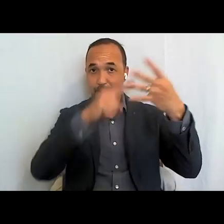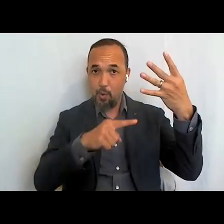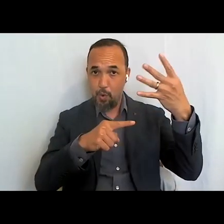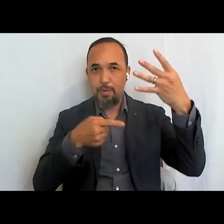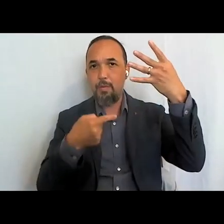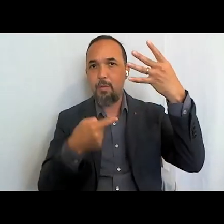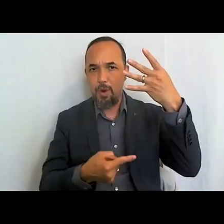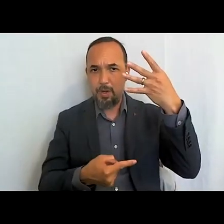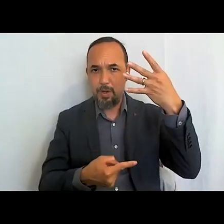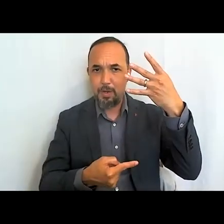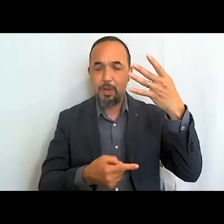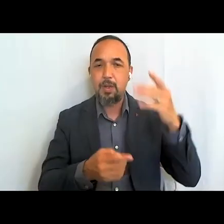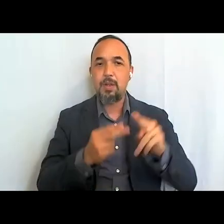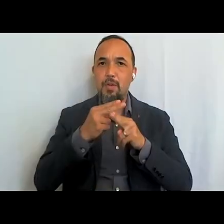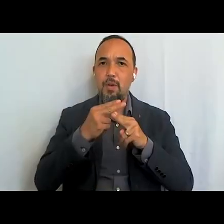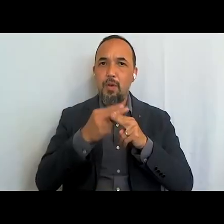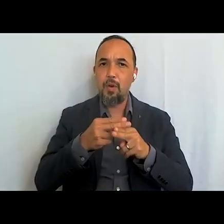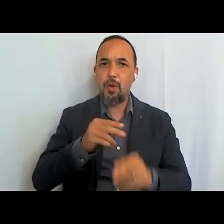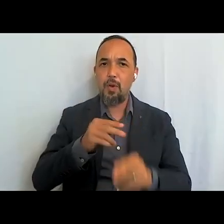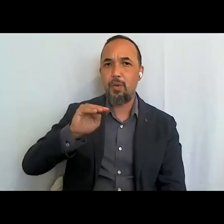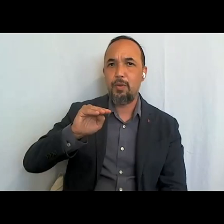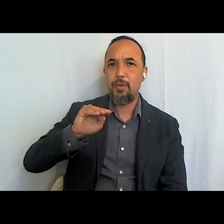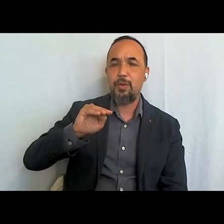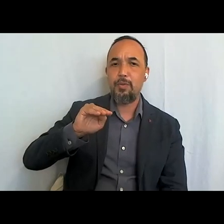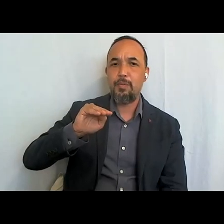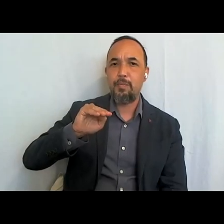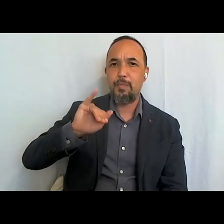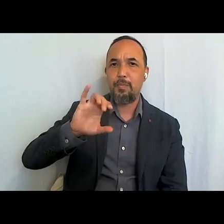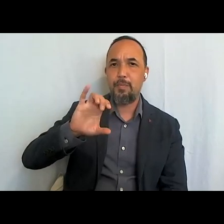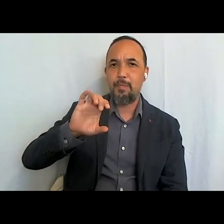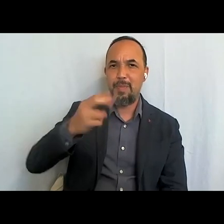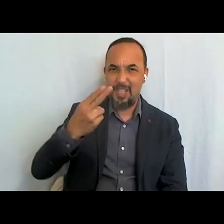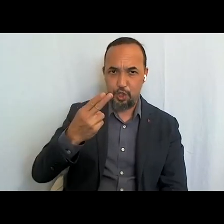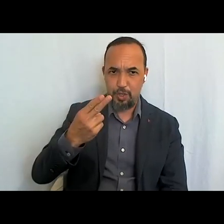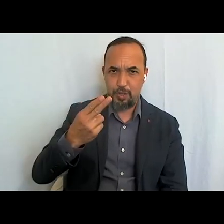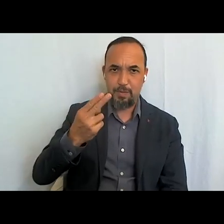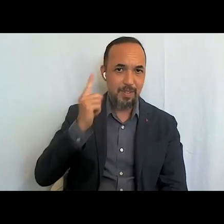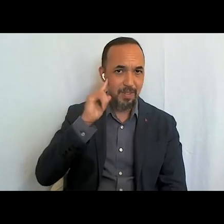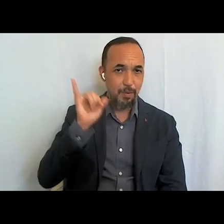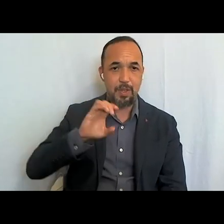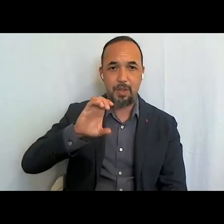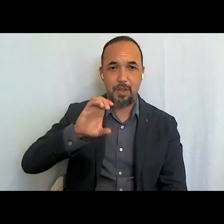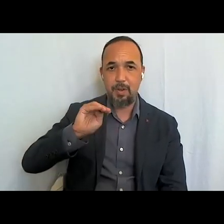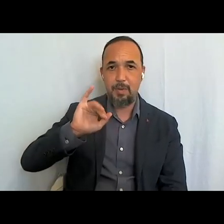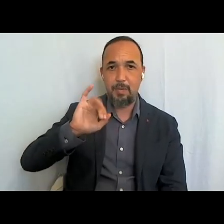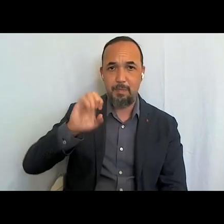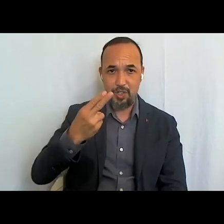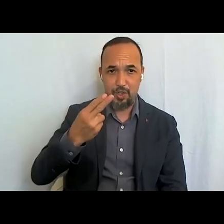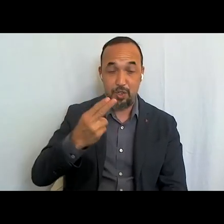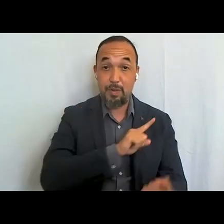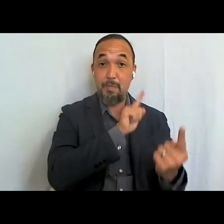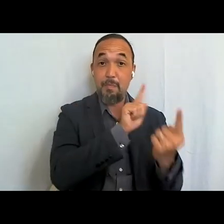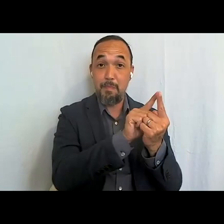called the MITCH system. I wanna make sure you pronounce that correctly, that there's no confusion. It's MITCH. You meet people, get to know people either in real